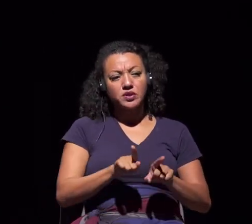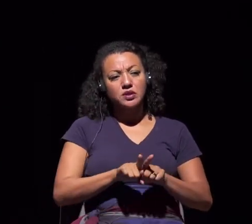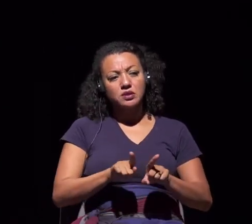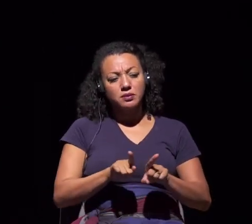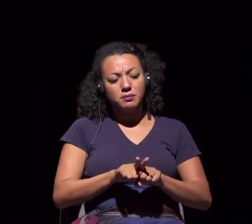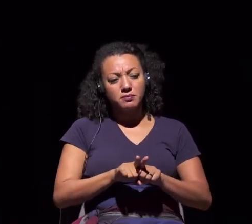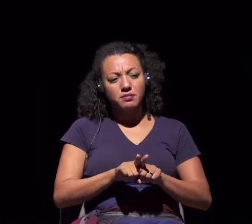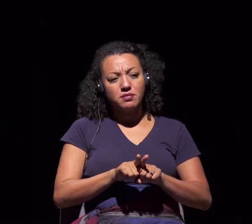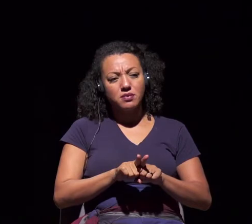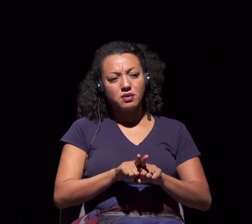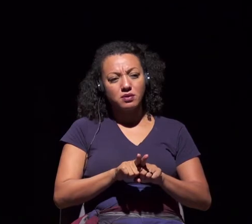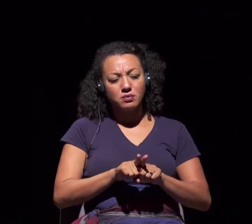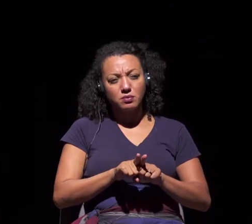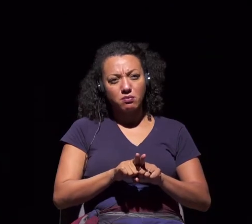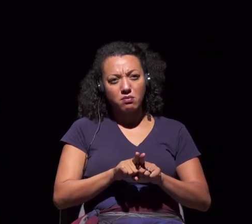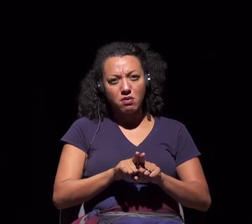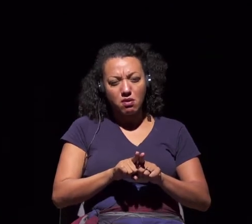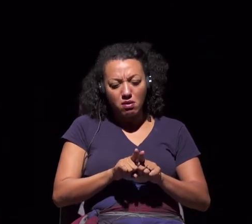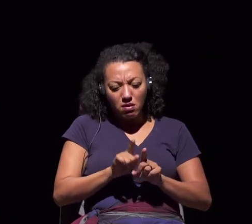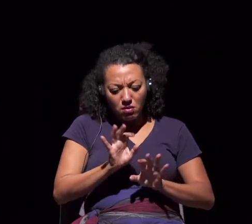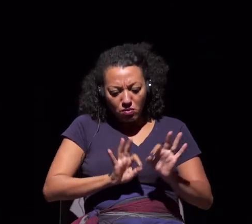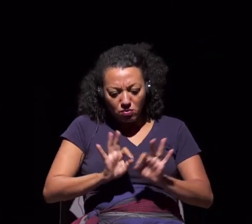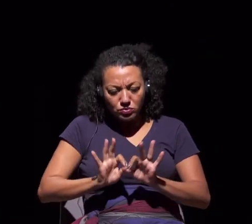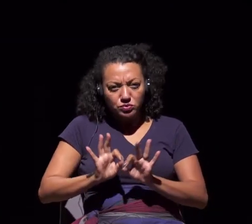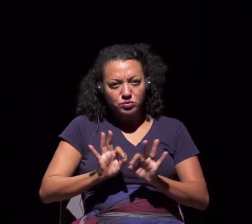faced with historical violence."